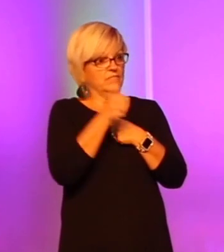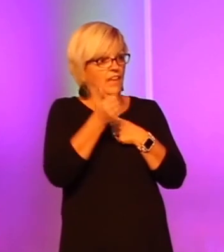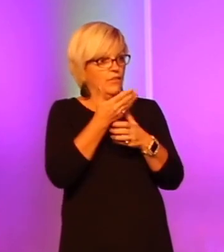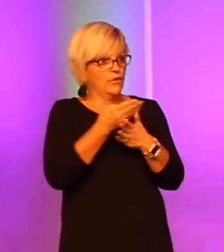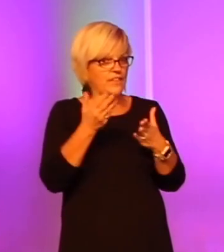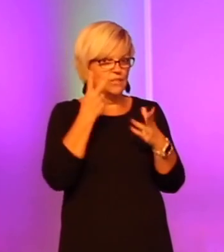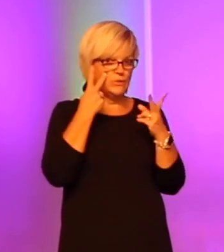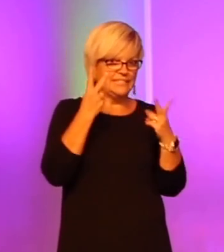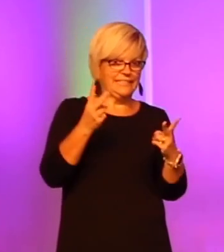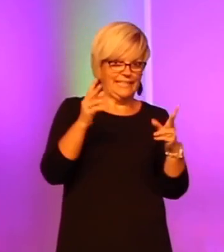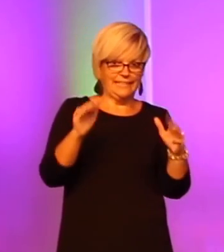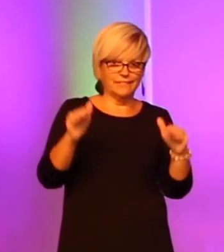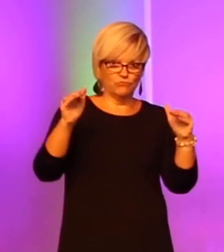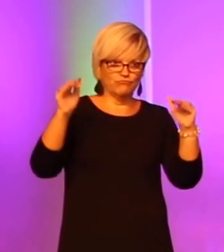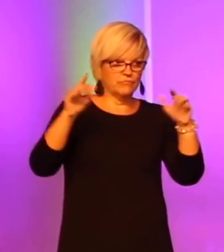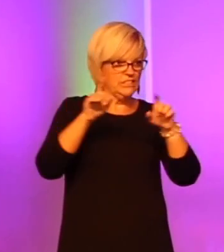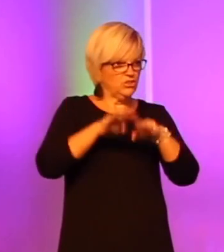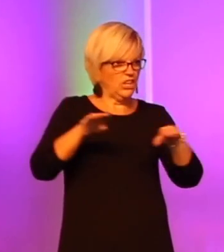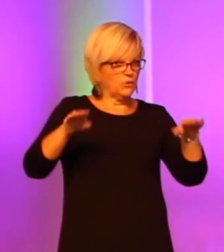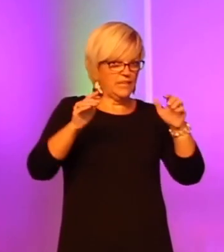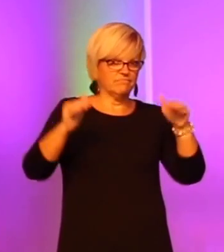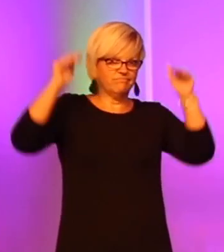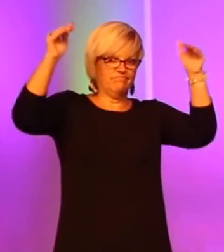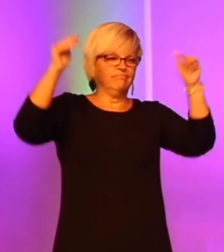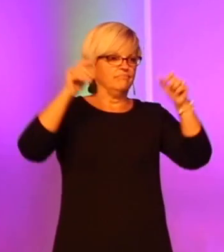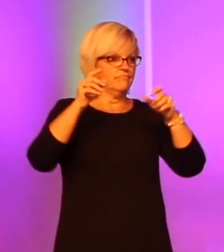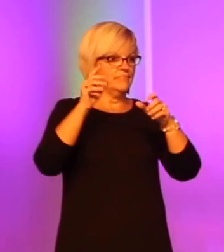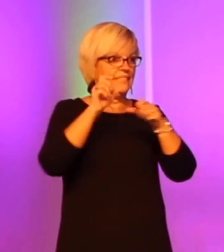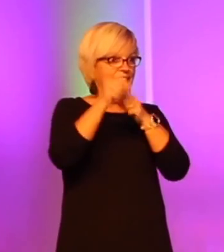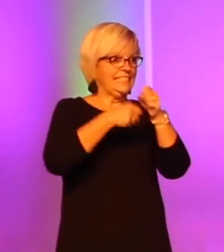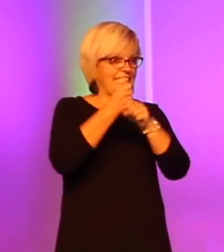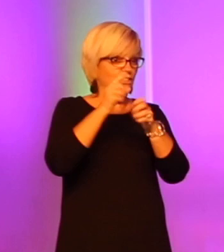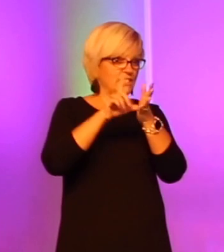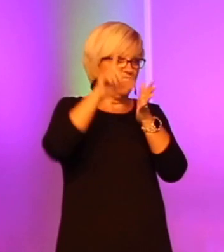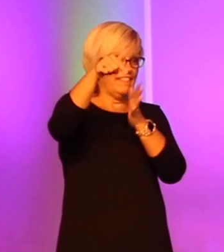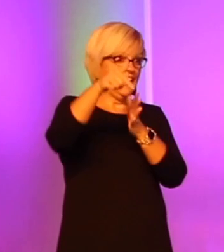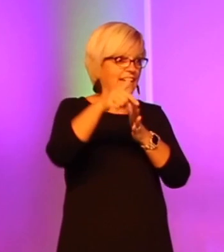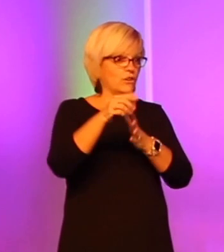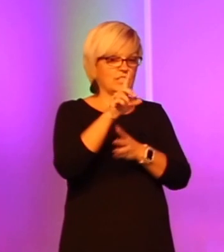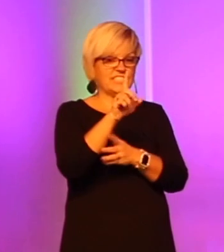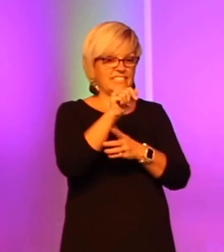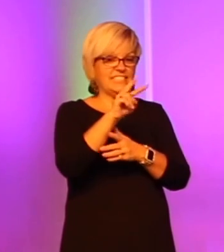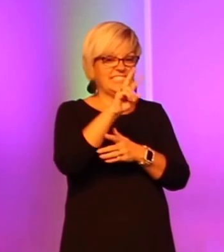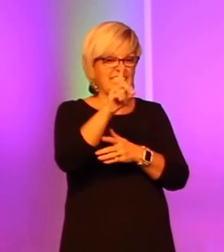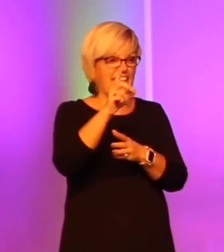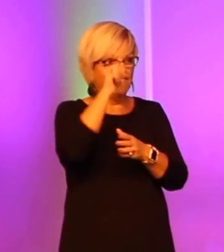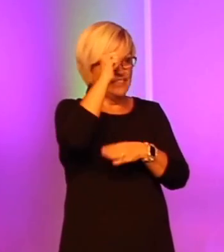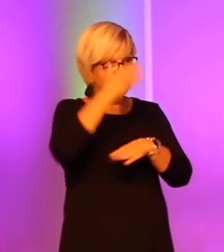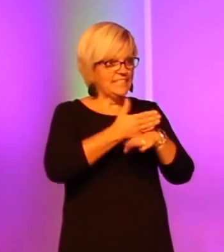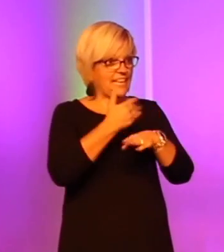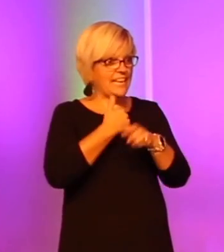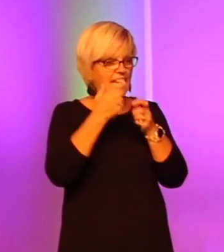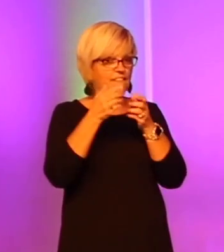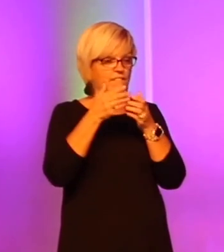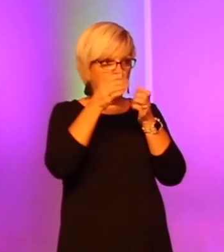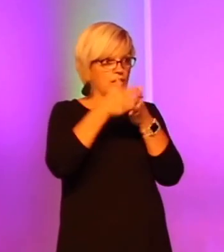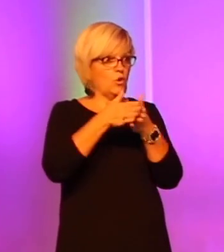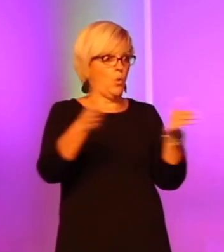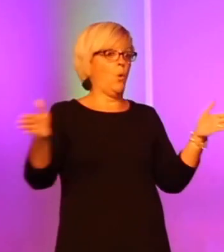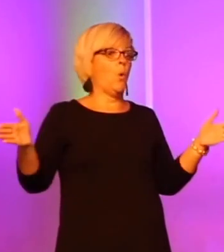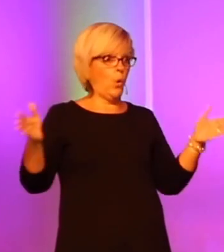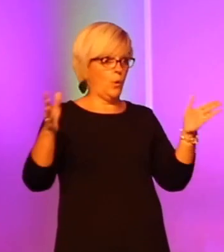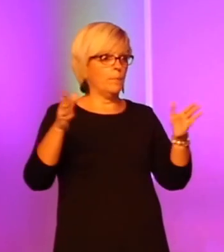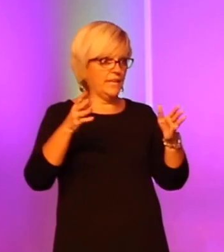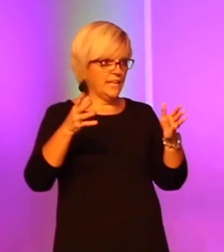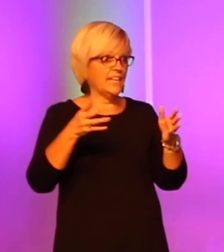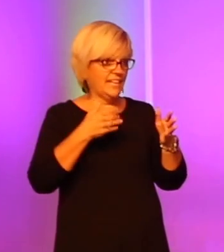scenario almost play out exactly the same way years later. One of David's sons has an open affair. When I say open, I mean open, like on top of a